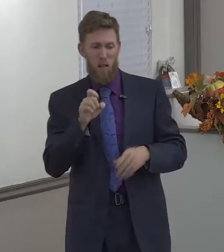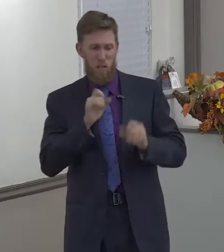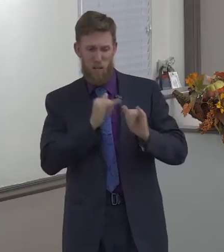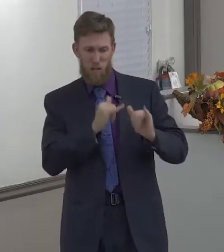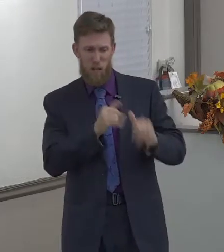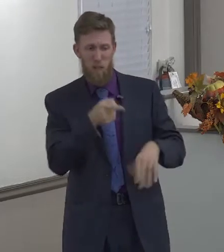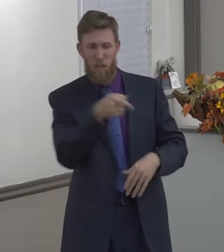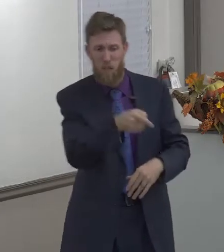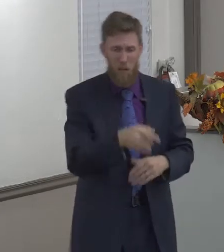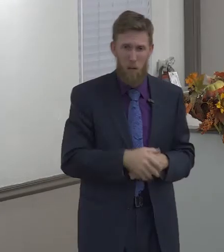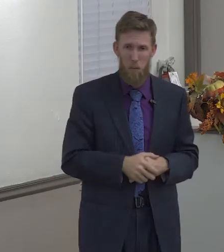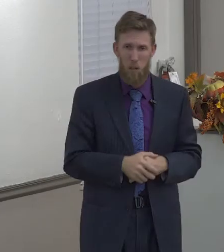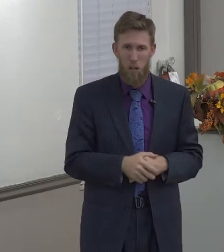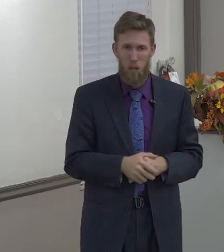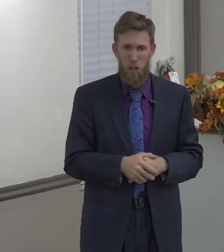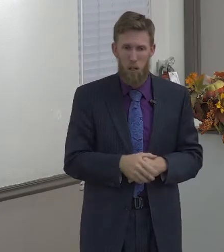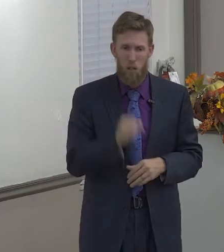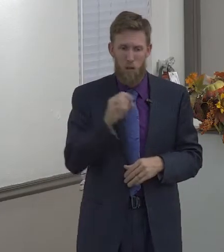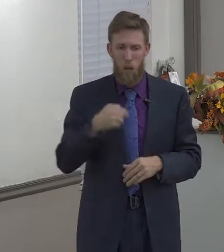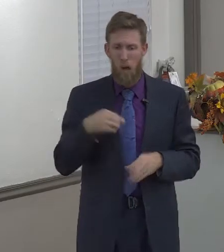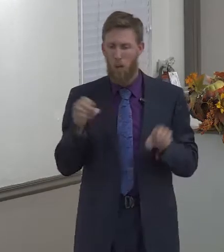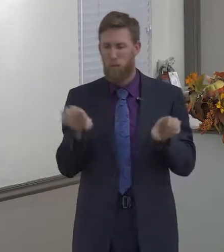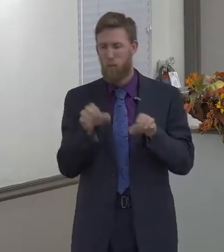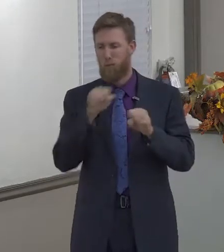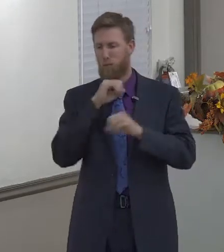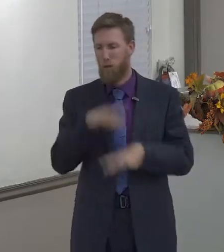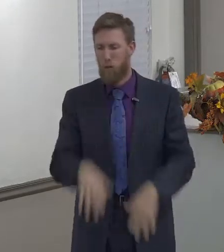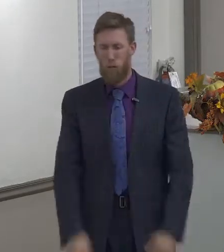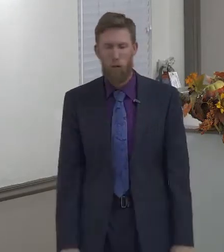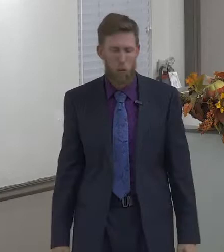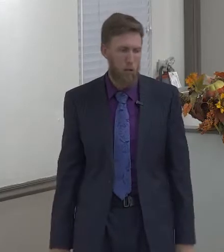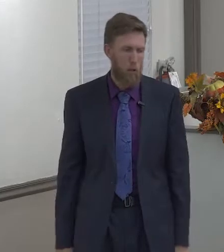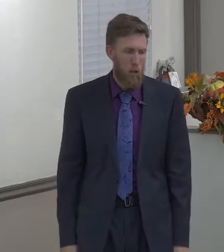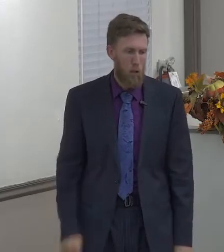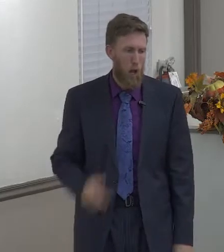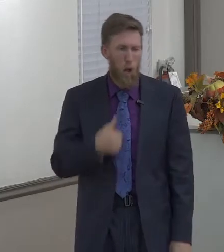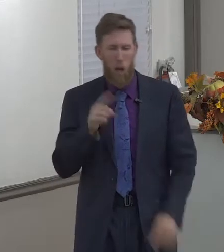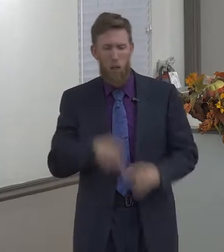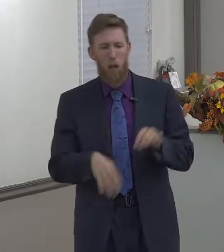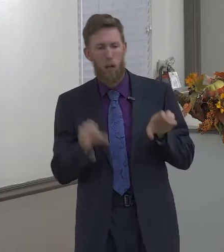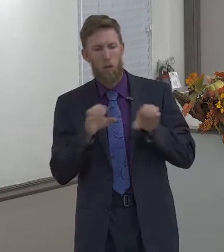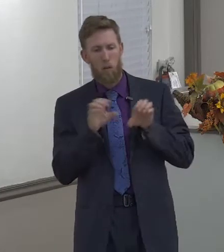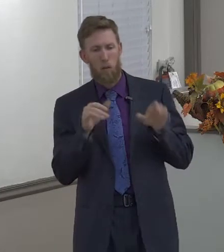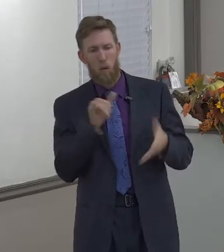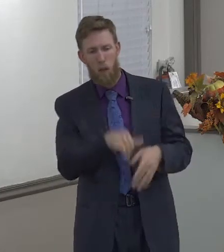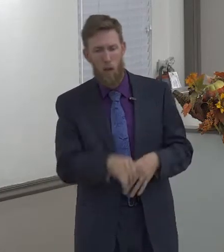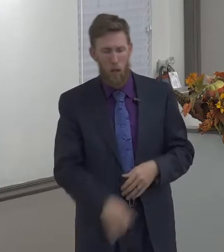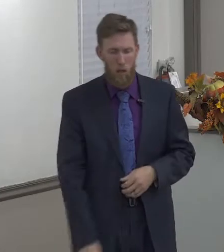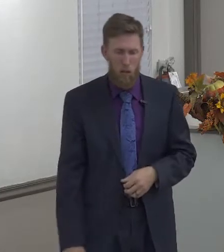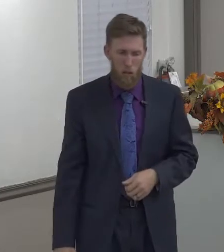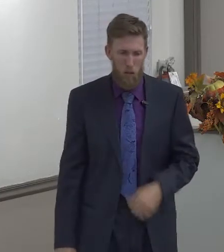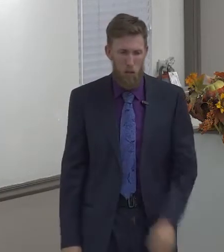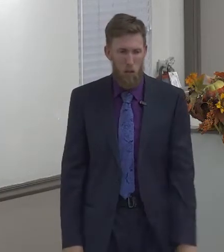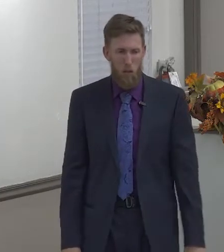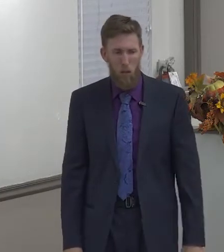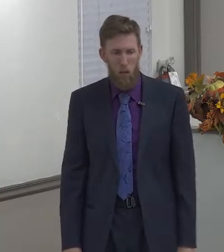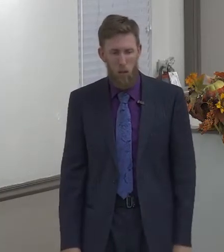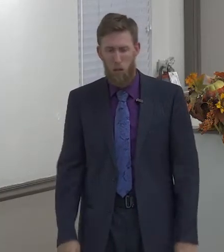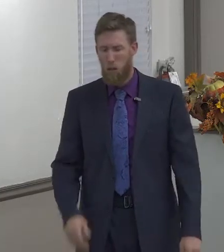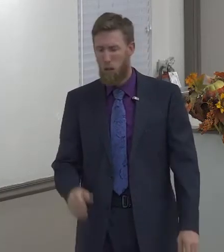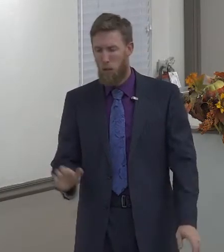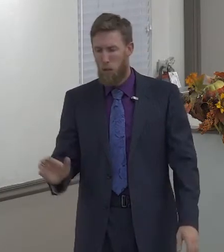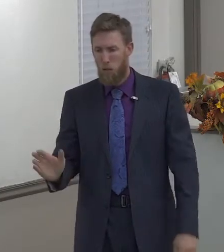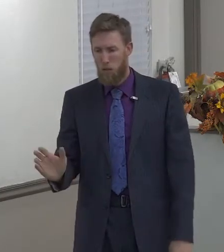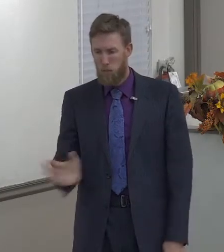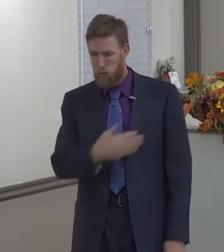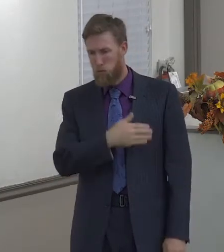else has, that they become unnecessary or unneeded in the church. Let's not